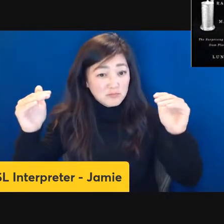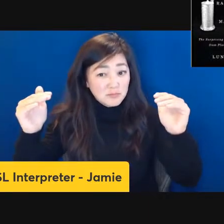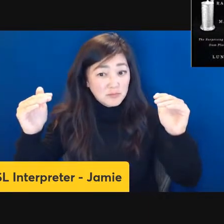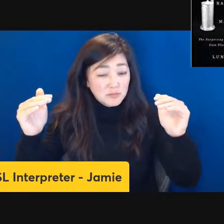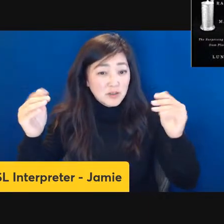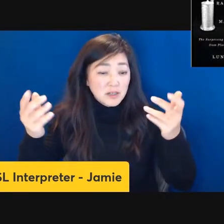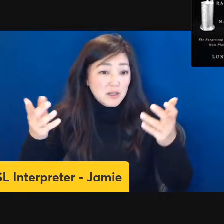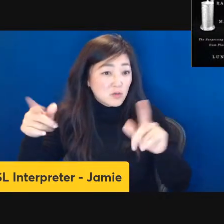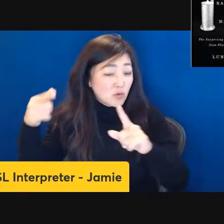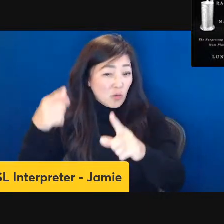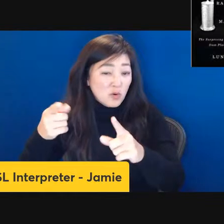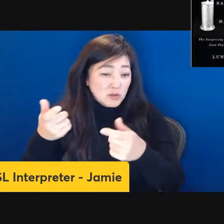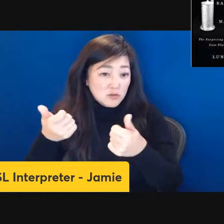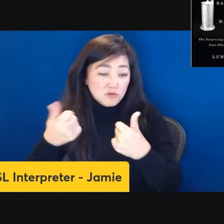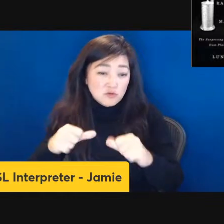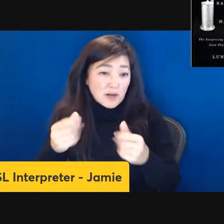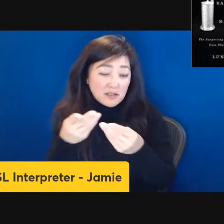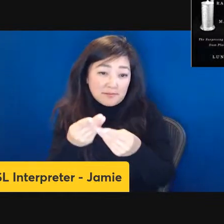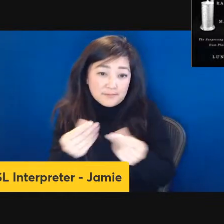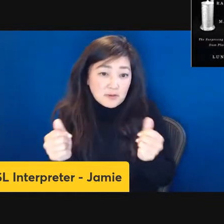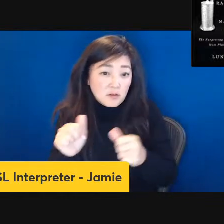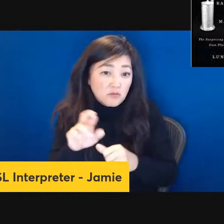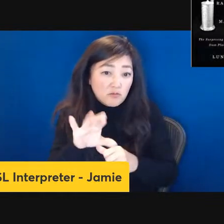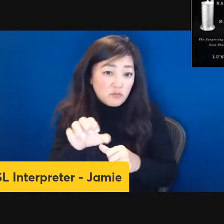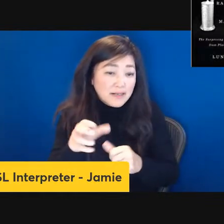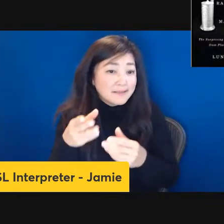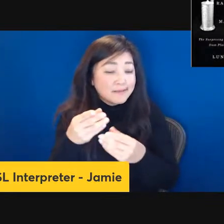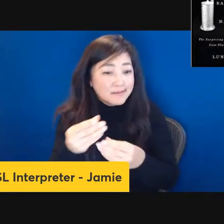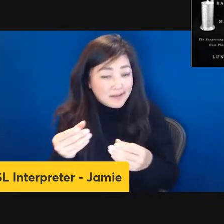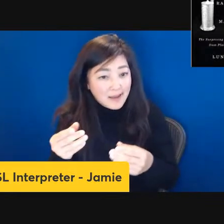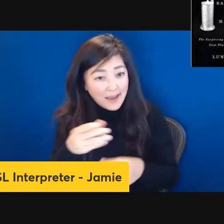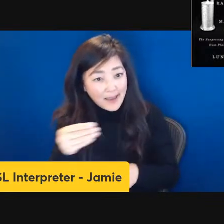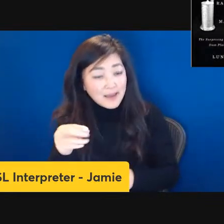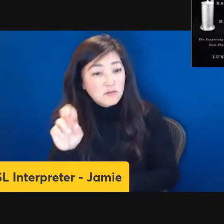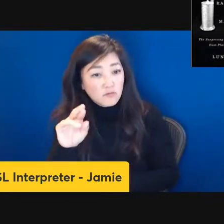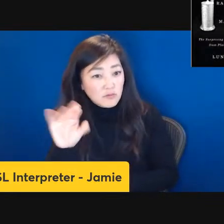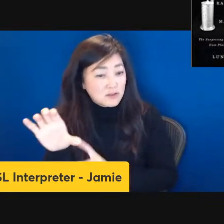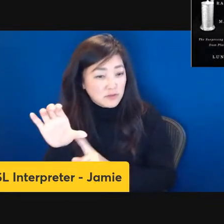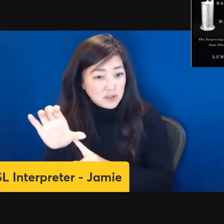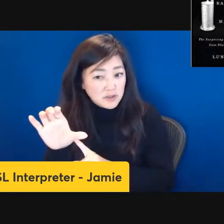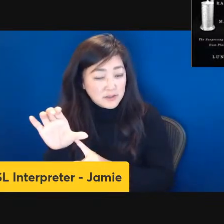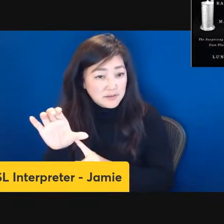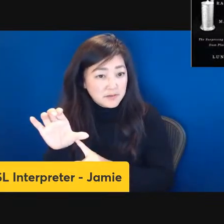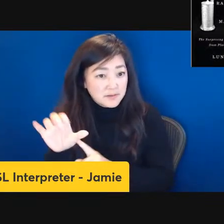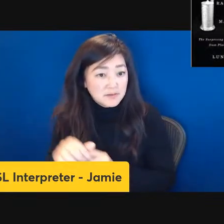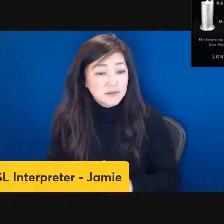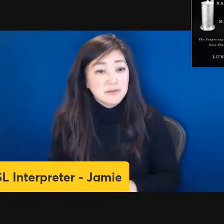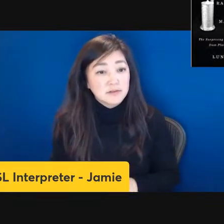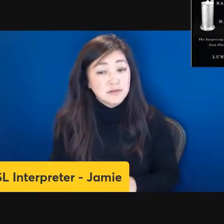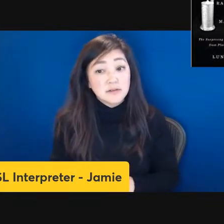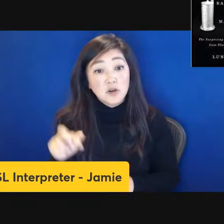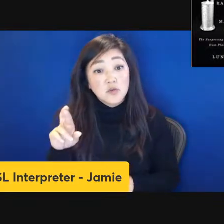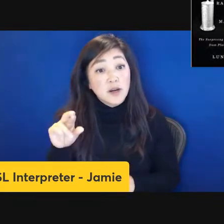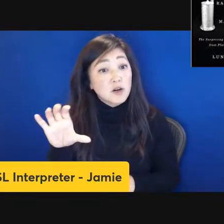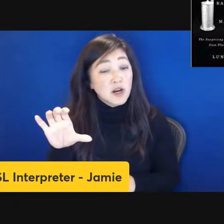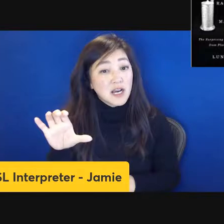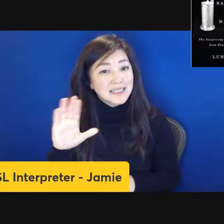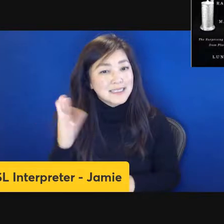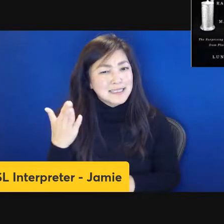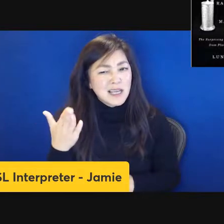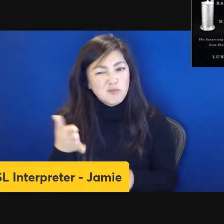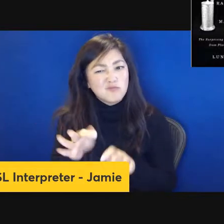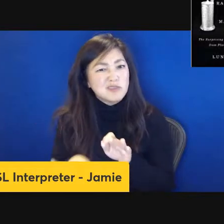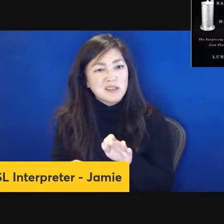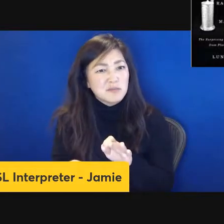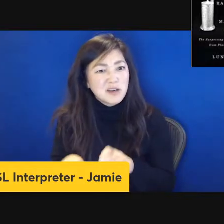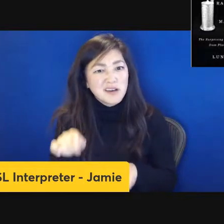and racism? It might be, race correction might seem fairly straightforward as the